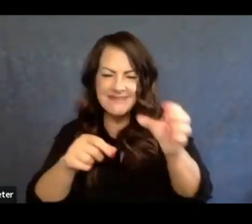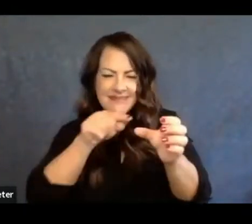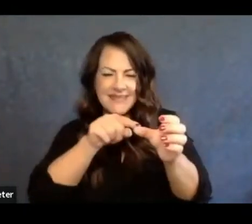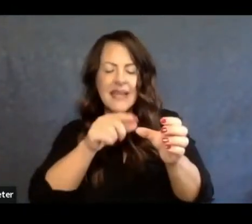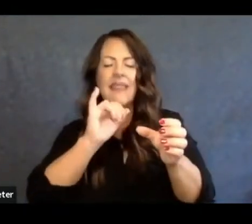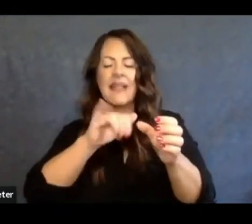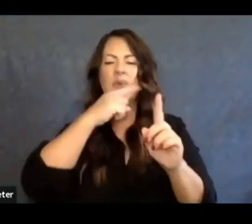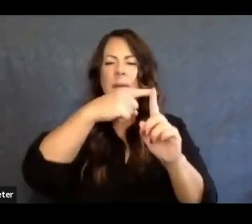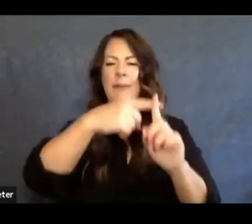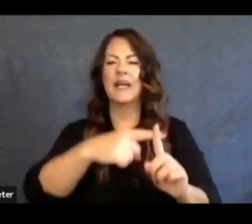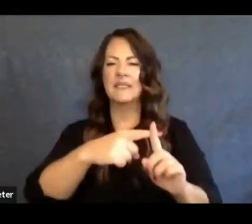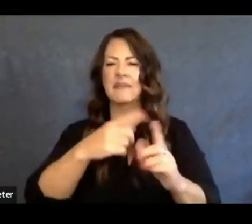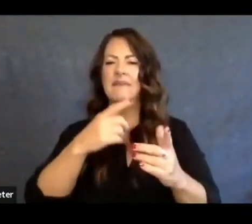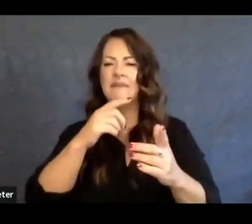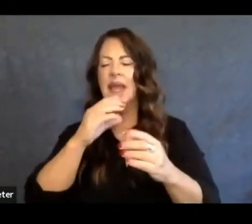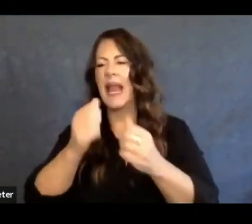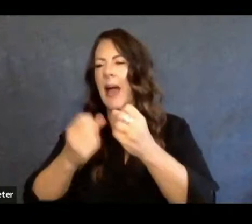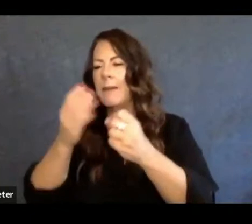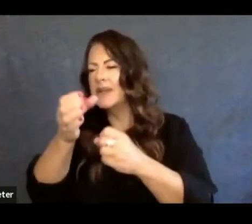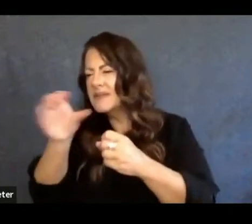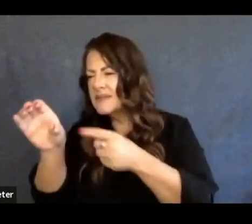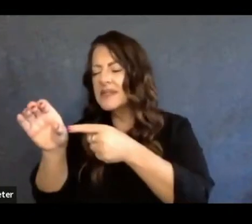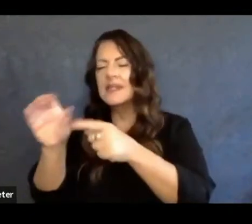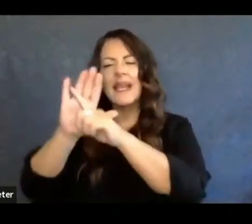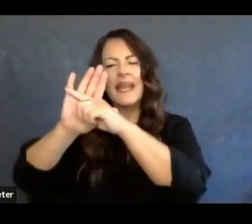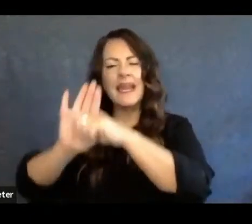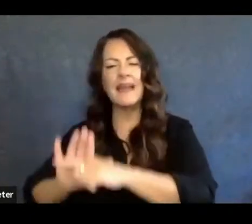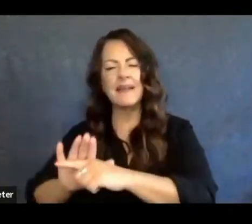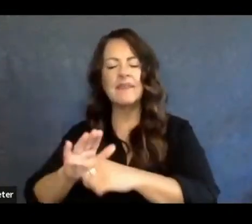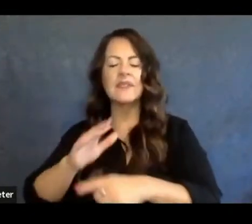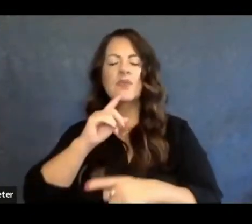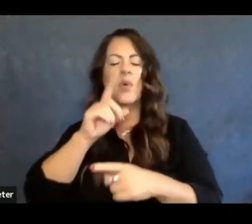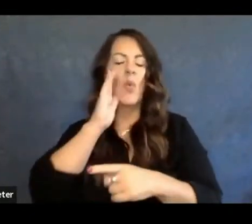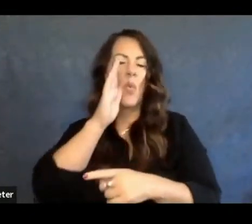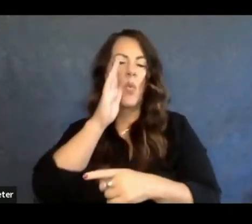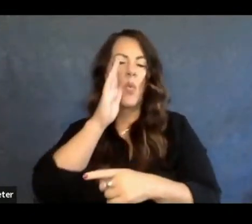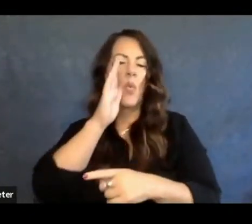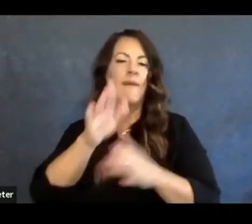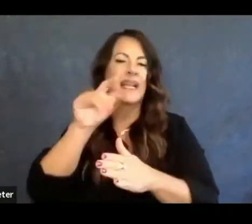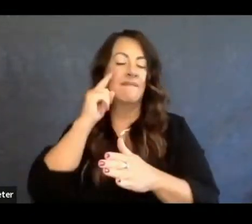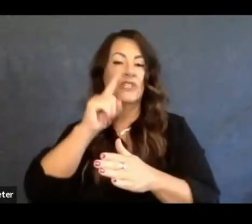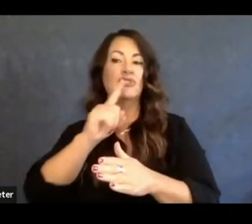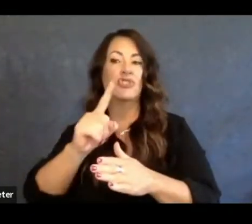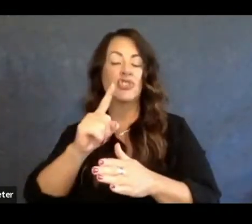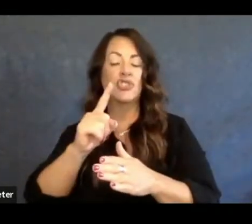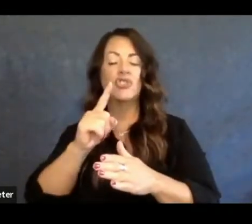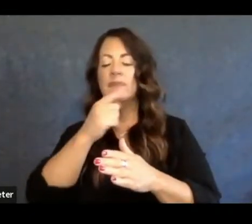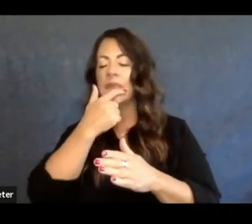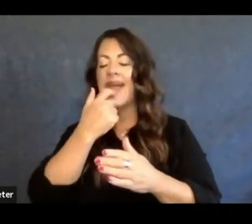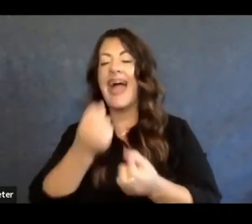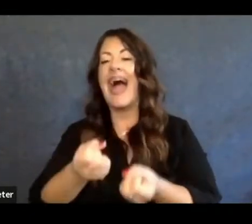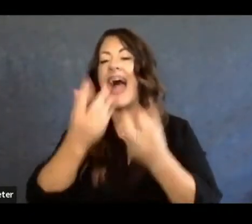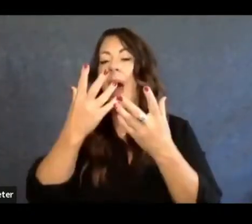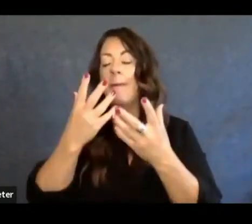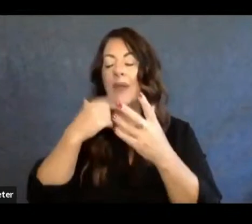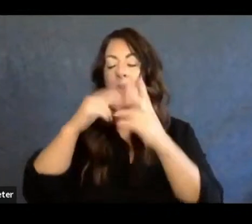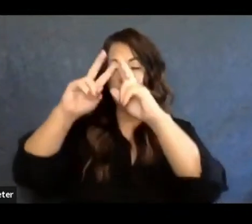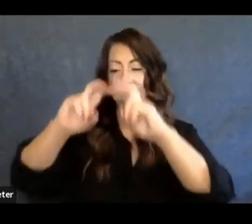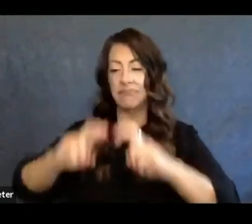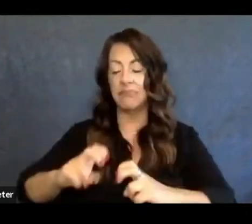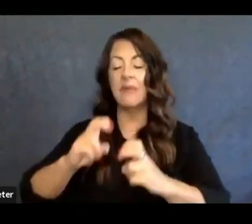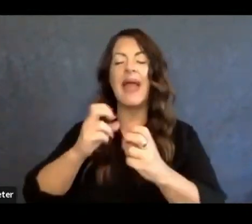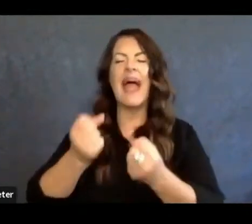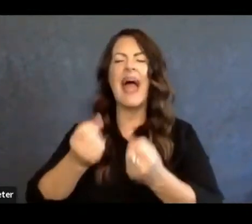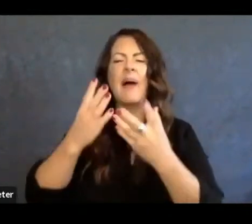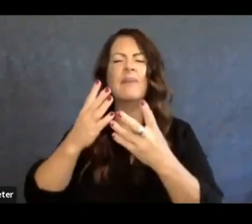exercise could hold true, we will see, frankly, by the number of unique records, how many are for COVID